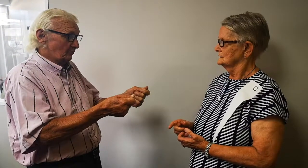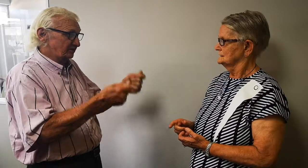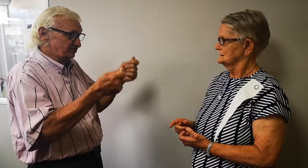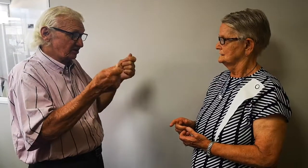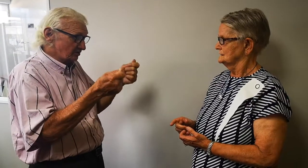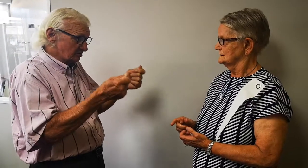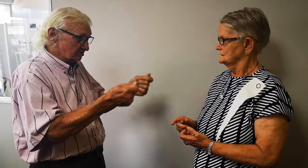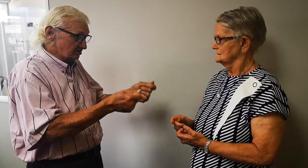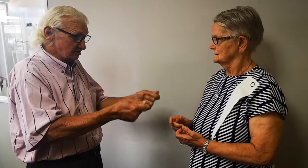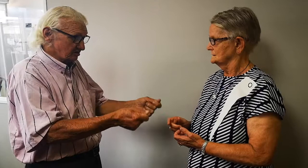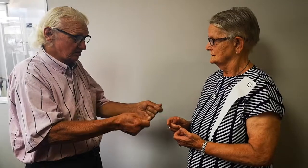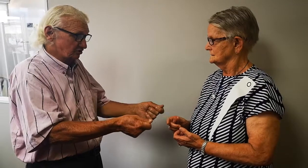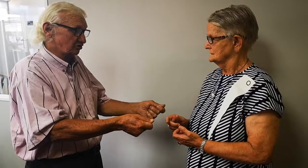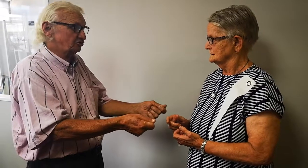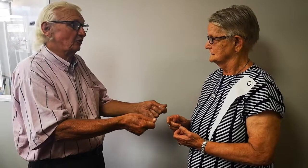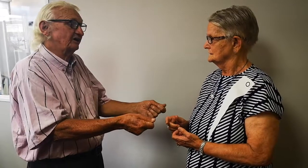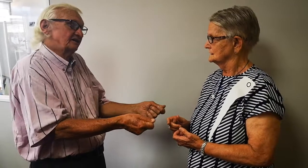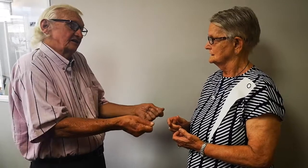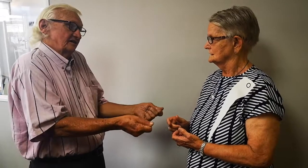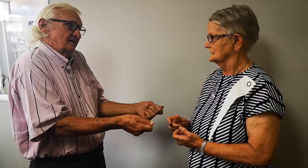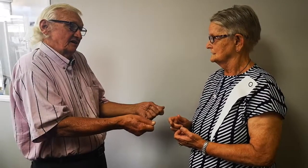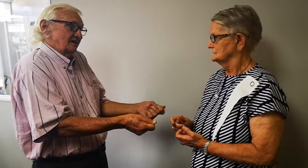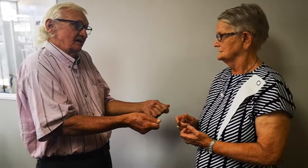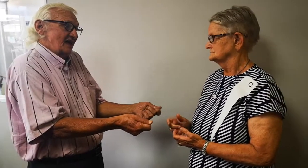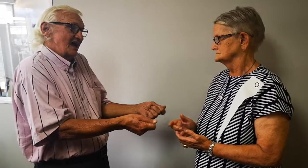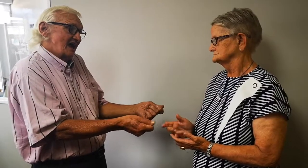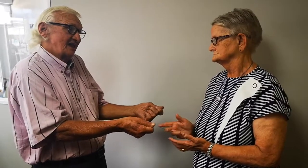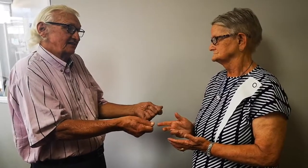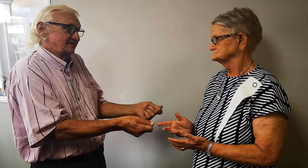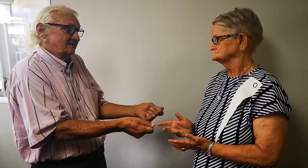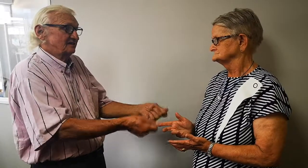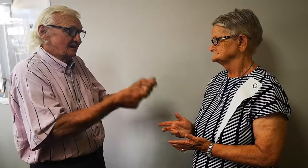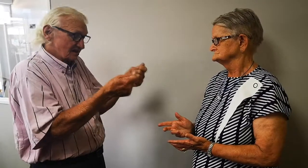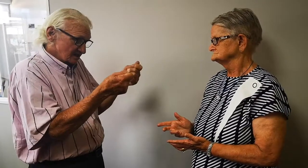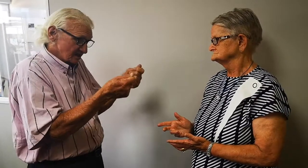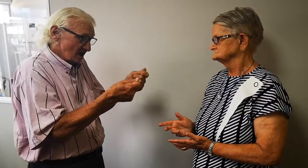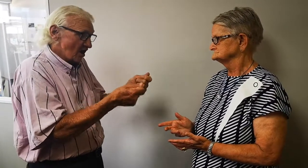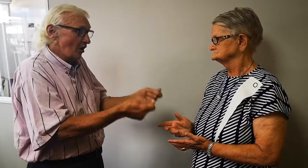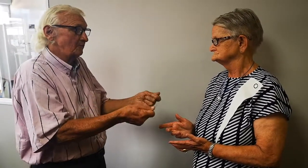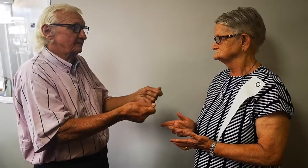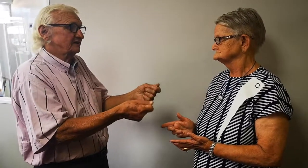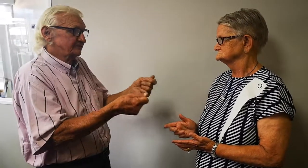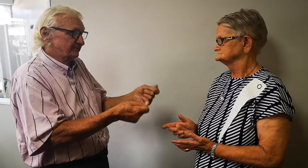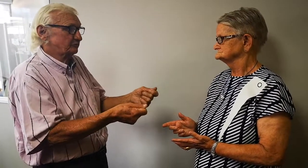What she got to enjoy, and I hope this will